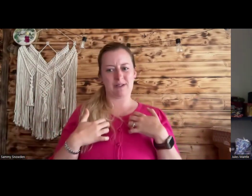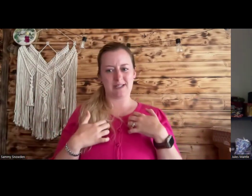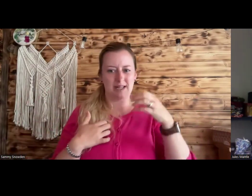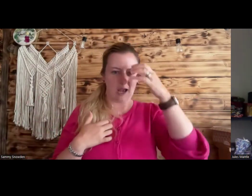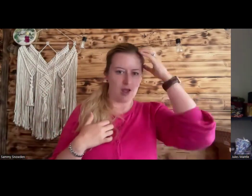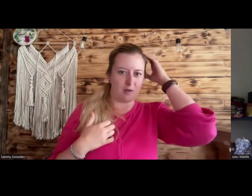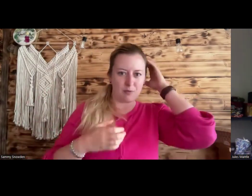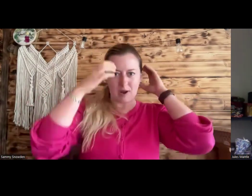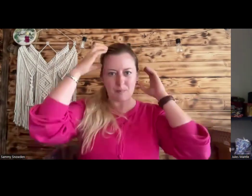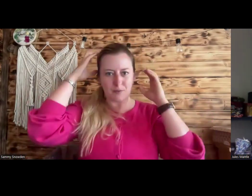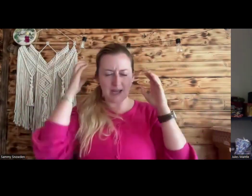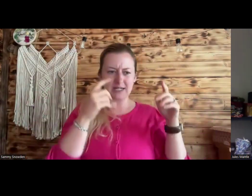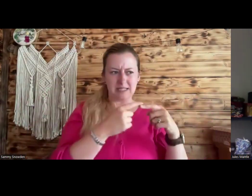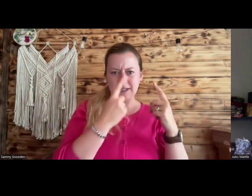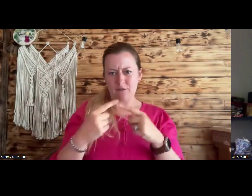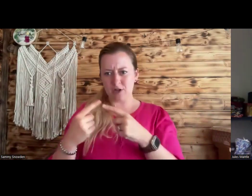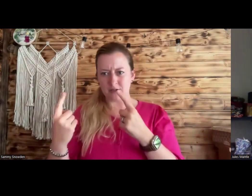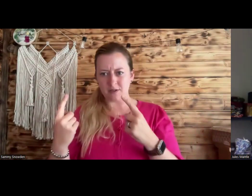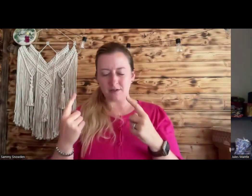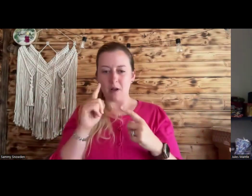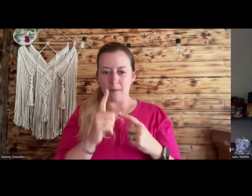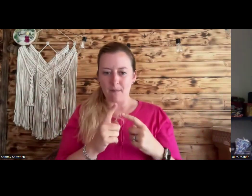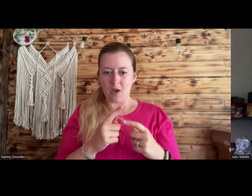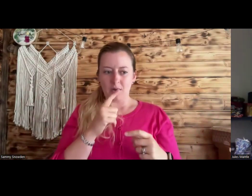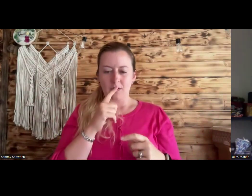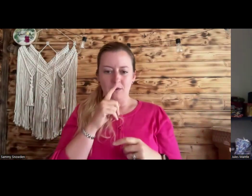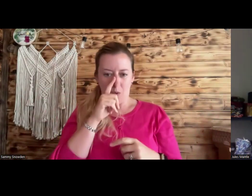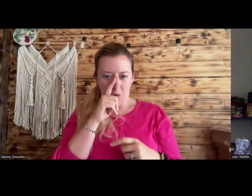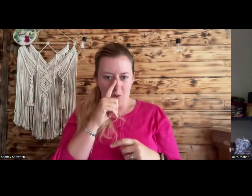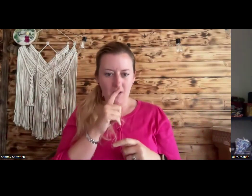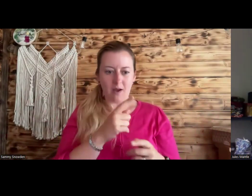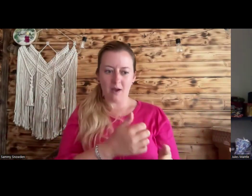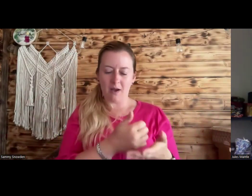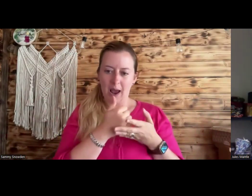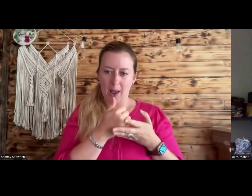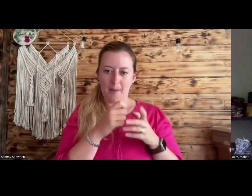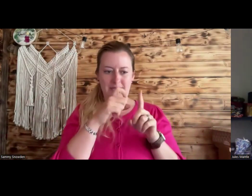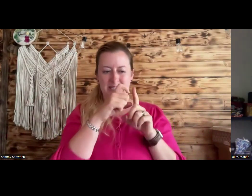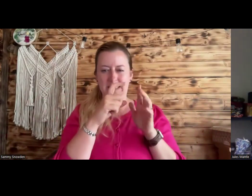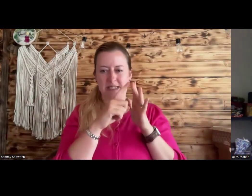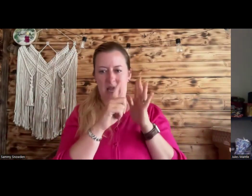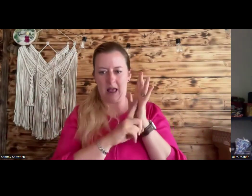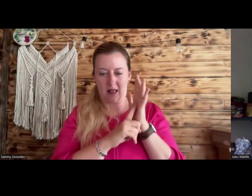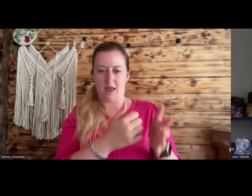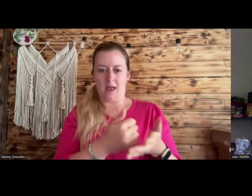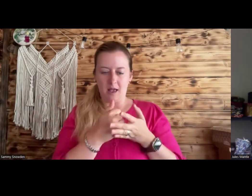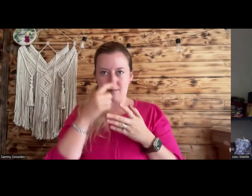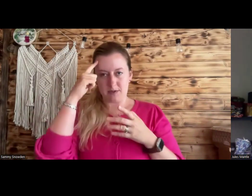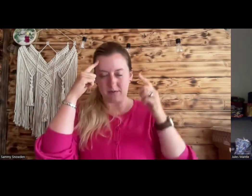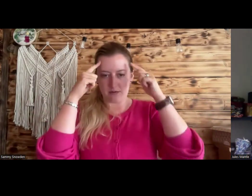work or help our brains work together, the two parts of the brain work together.